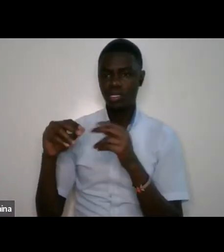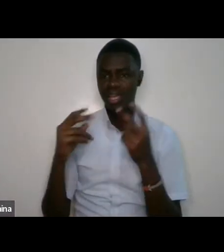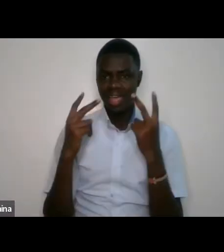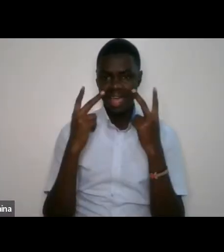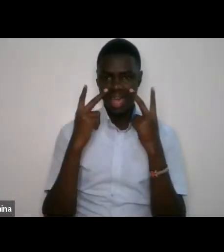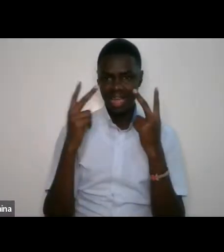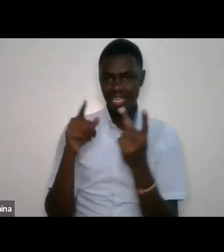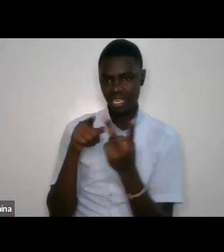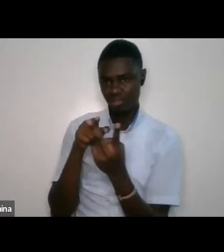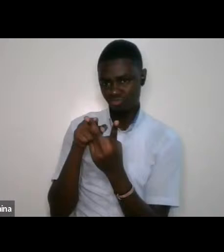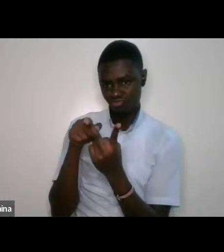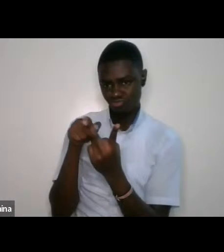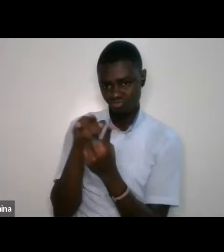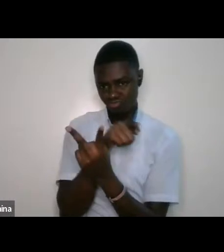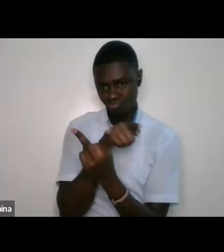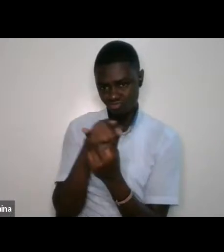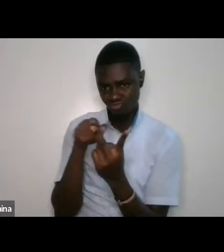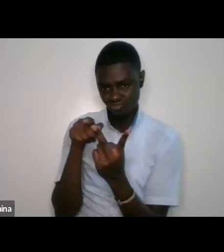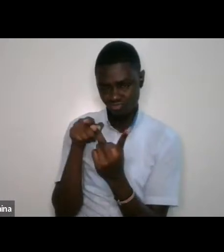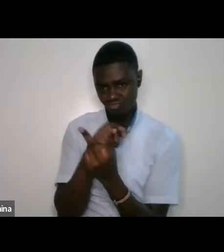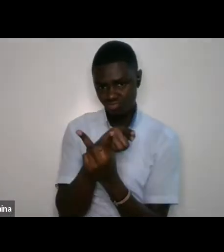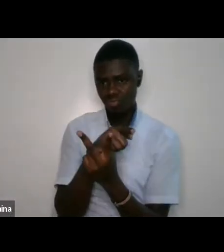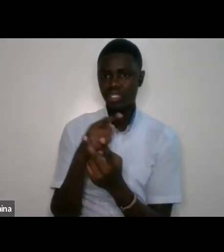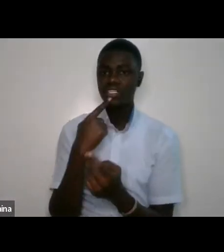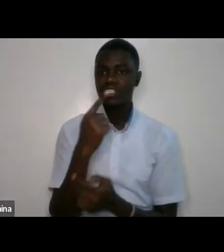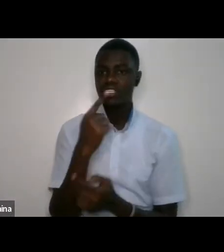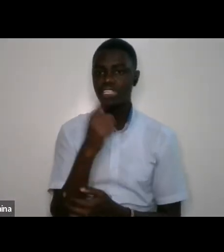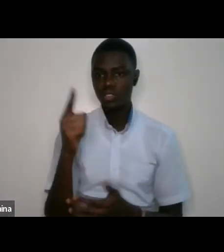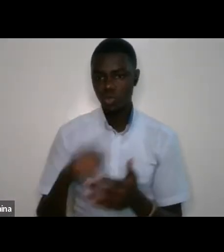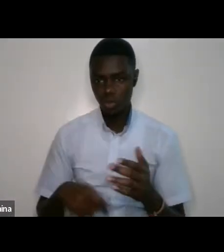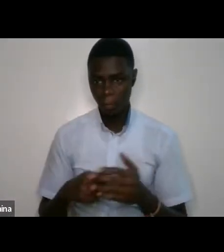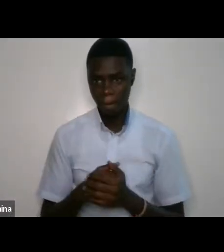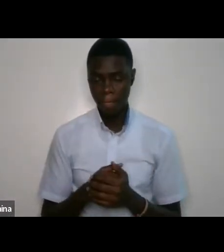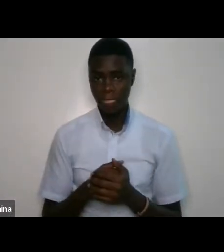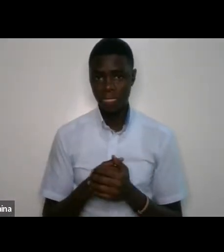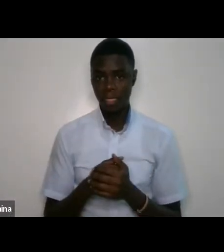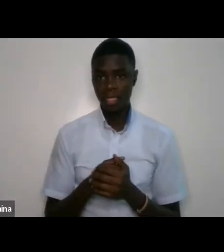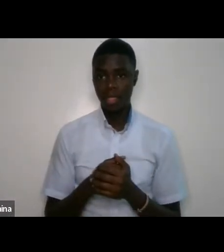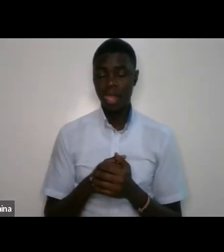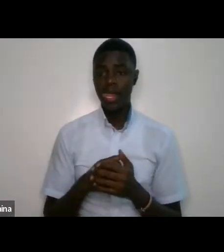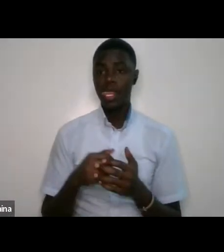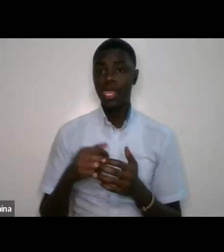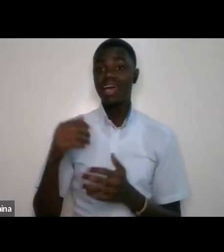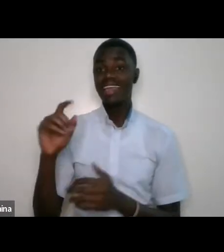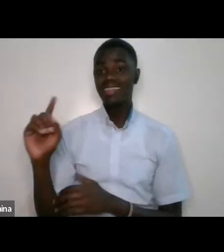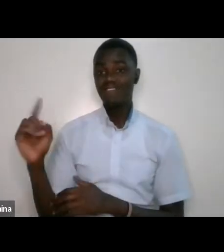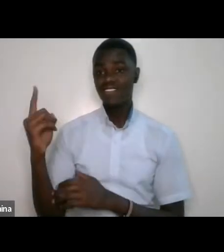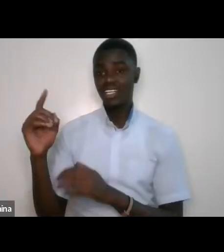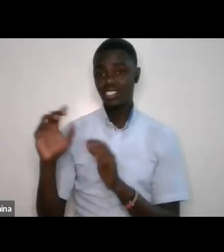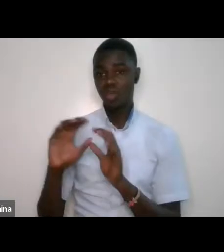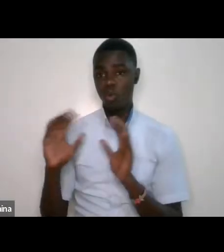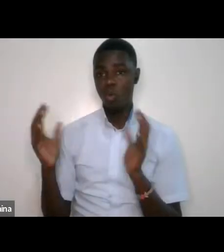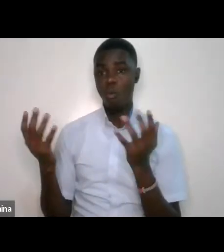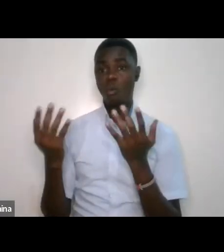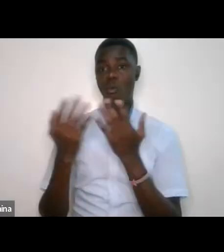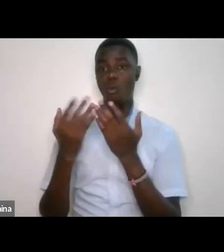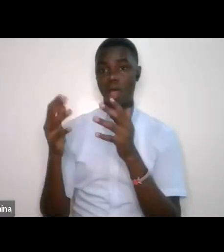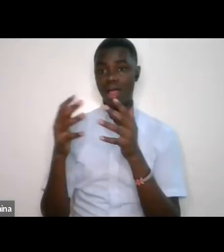factors, it tells you that in a first world country, in a developed